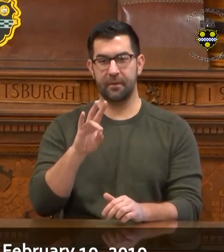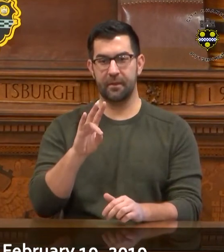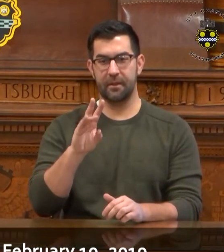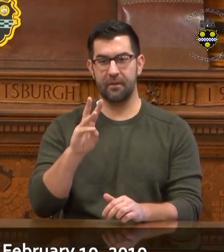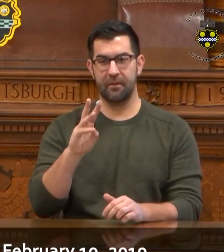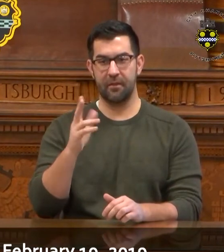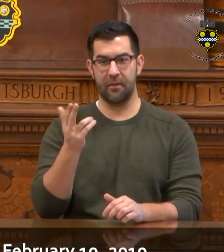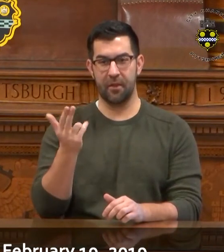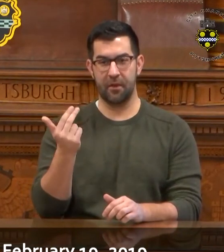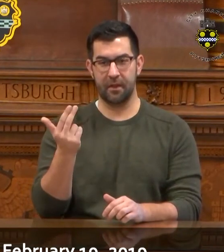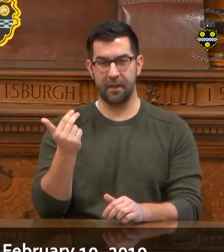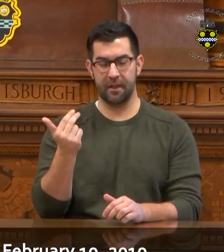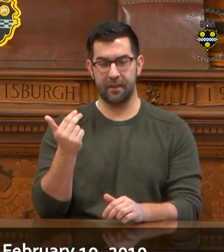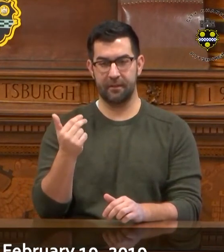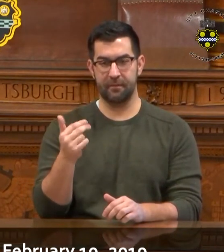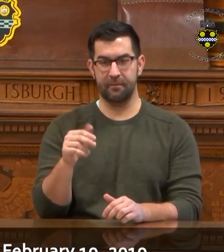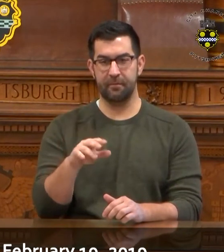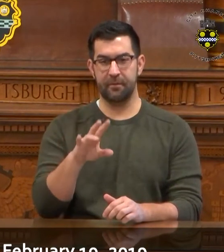6513,